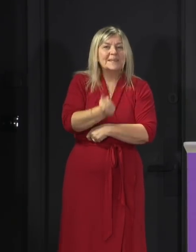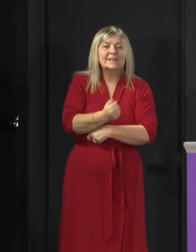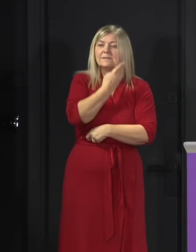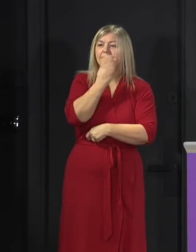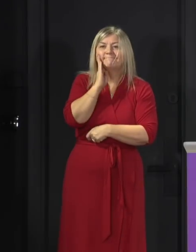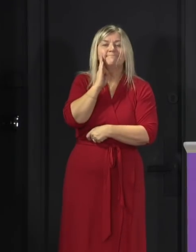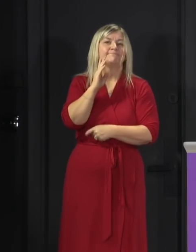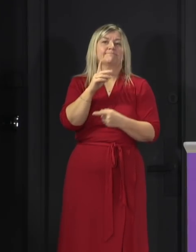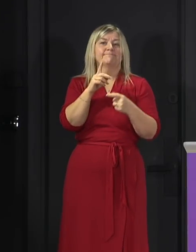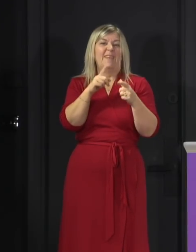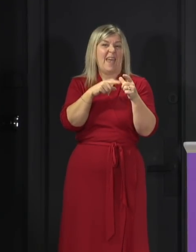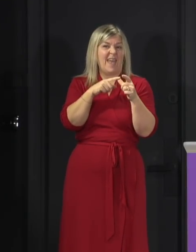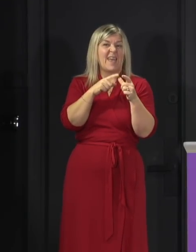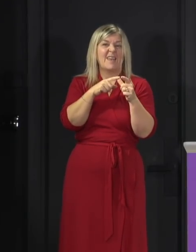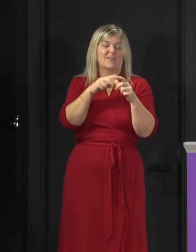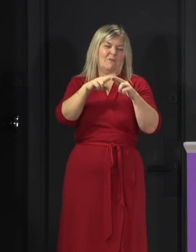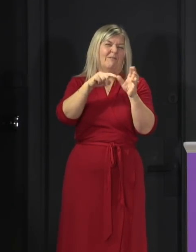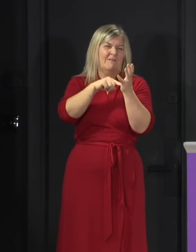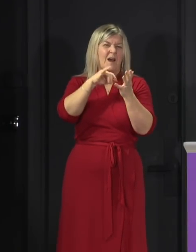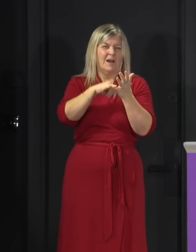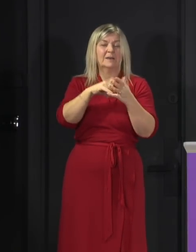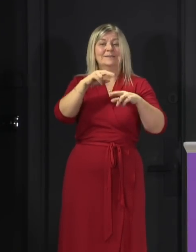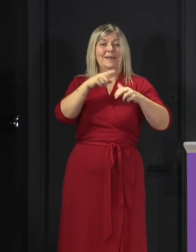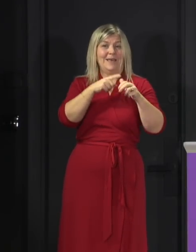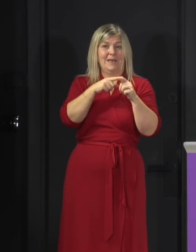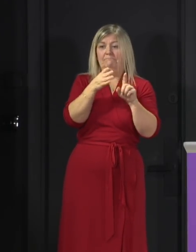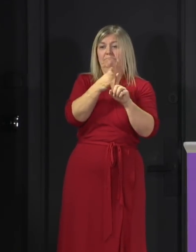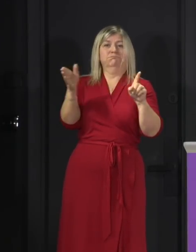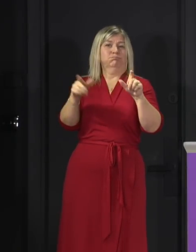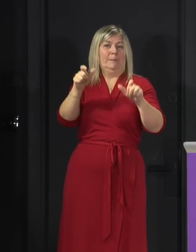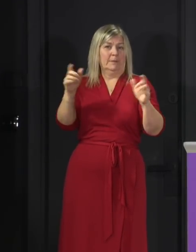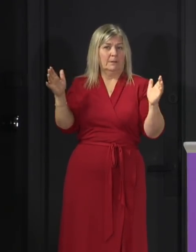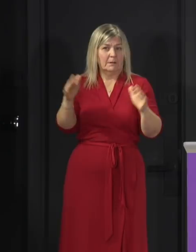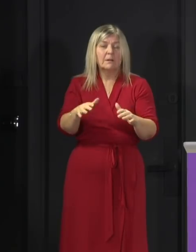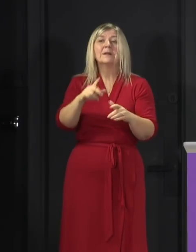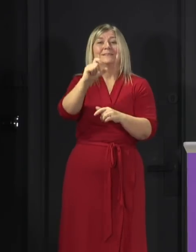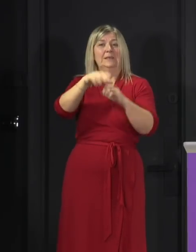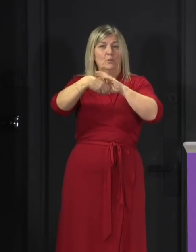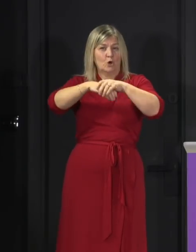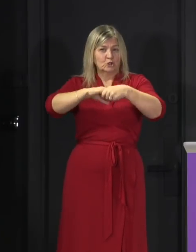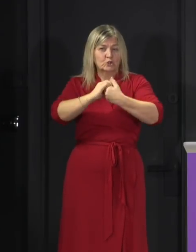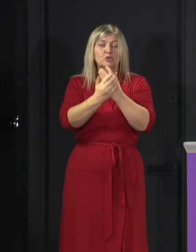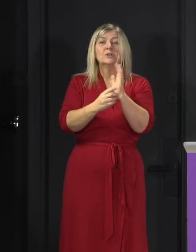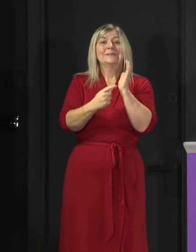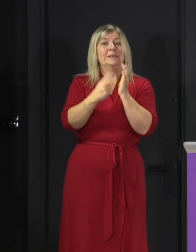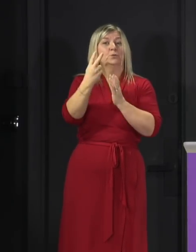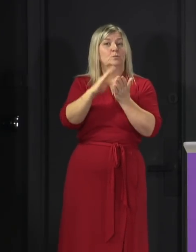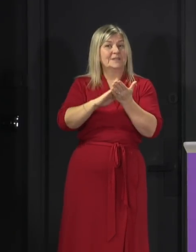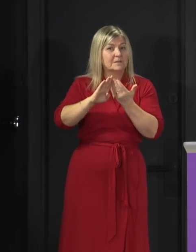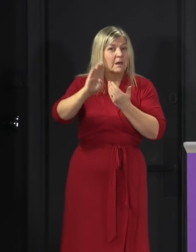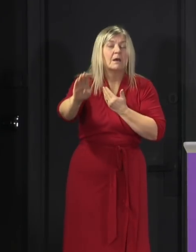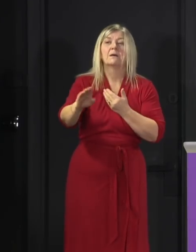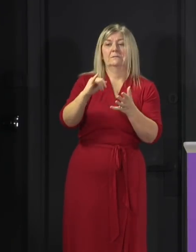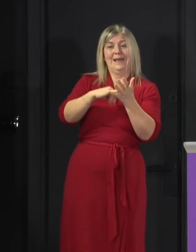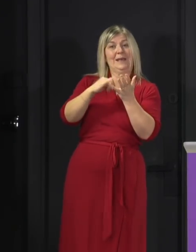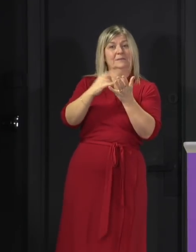people, clean your hands and surfaces, keep 2 metres distance from people in other households, and self-isolate and get tested if you have any